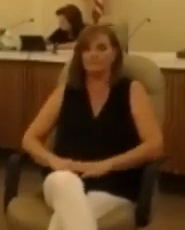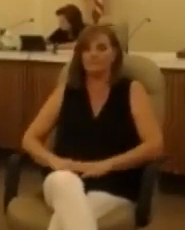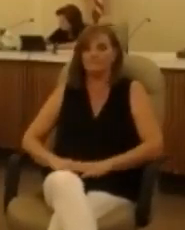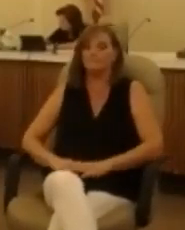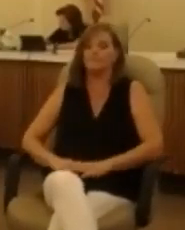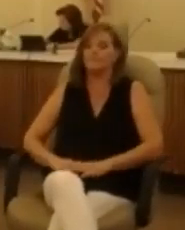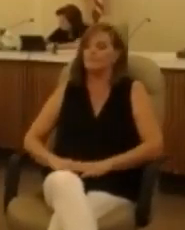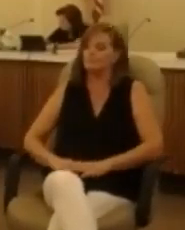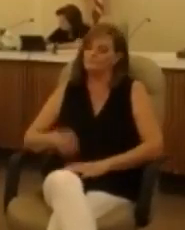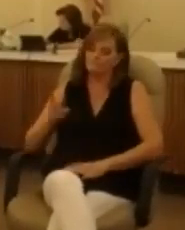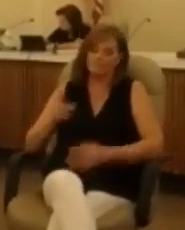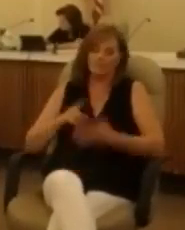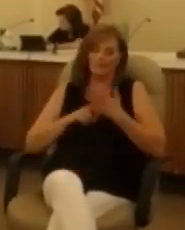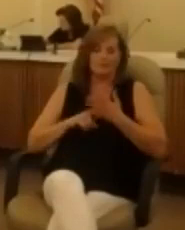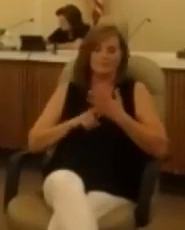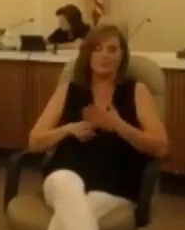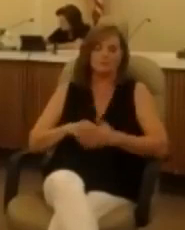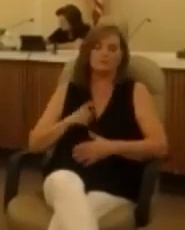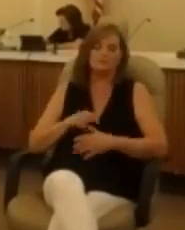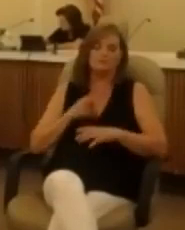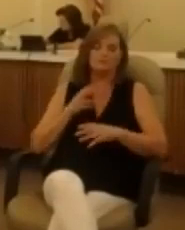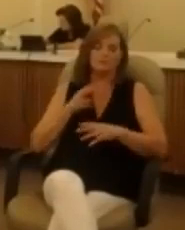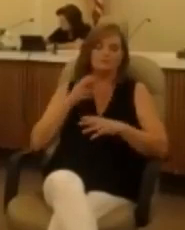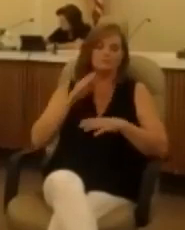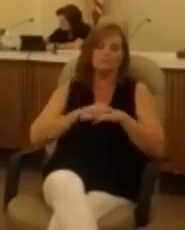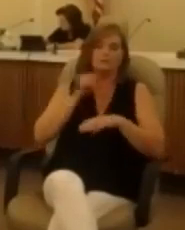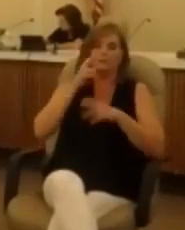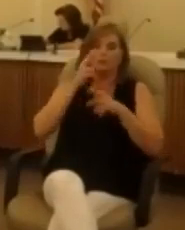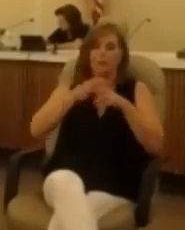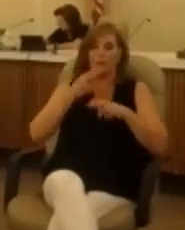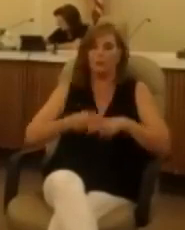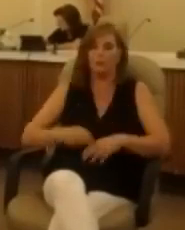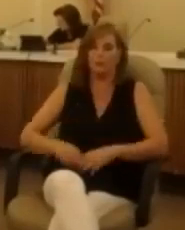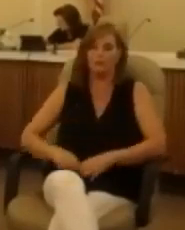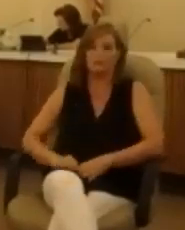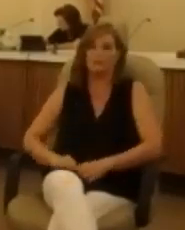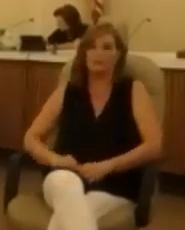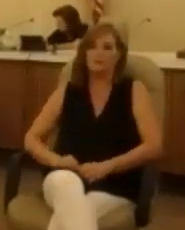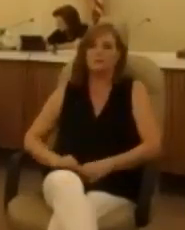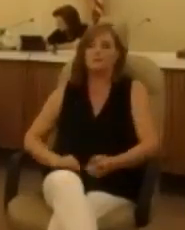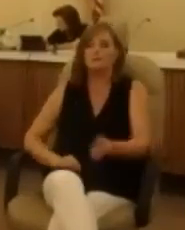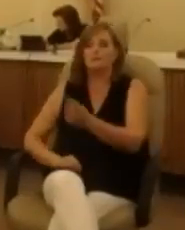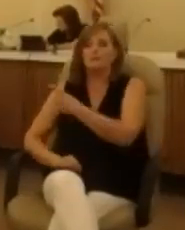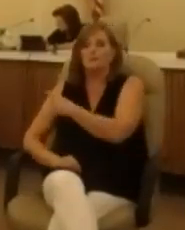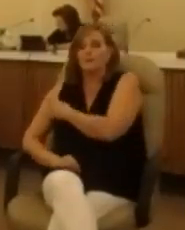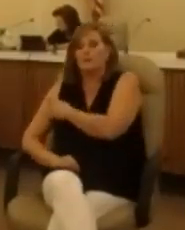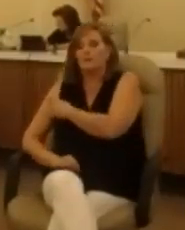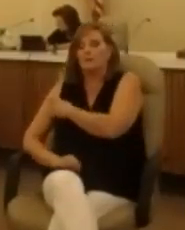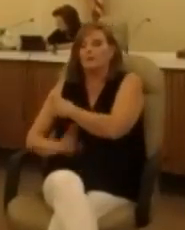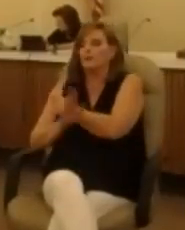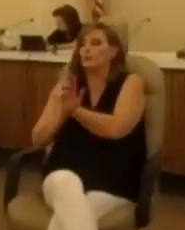Hearing no discussion on the amendment, please call the roll for the amendment. Councilmember Barley,